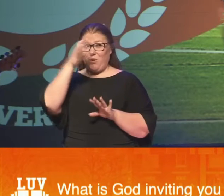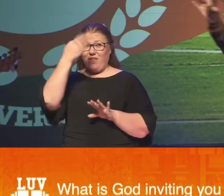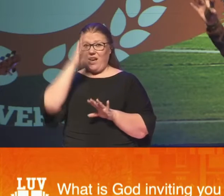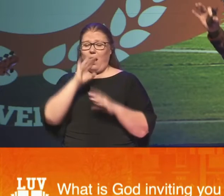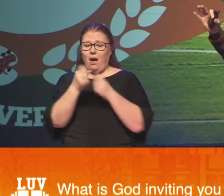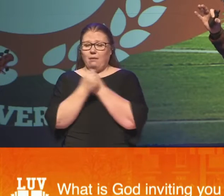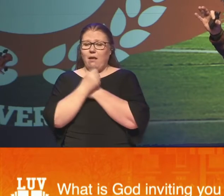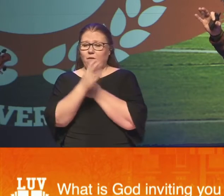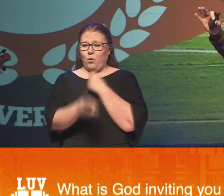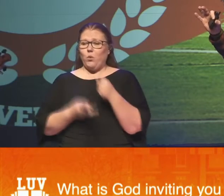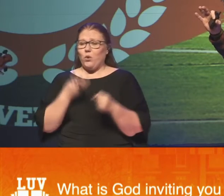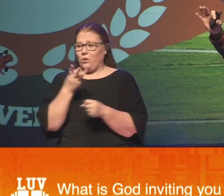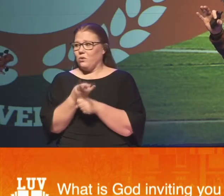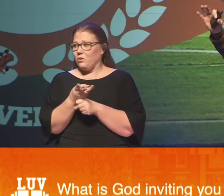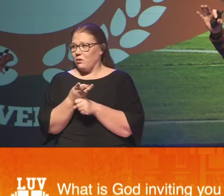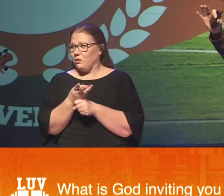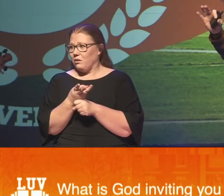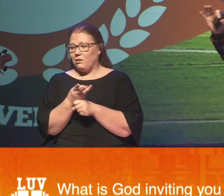so loved the world.